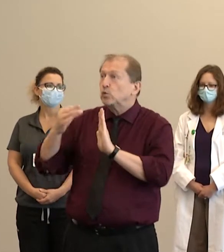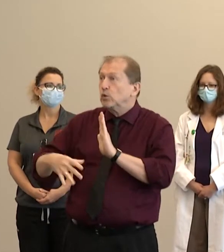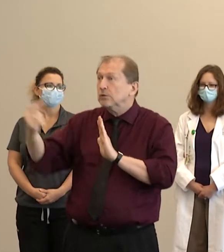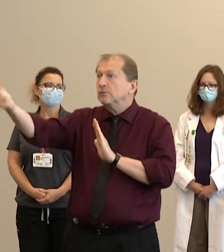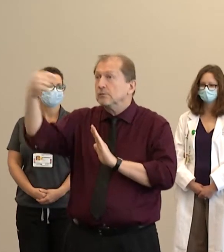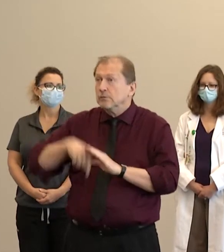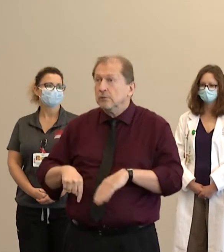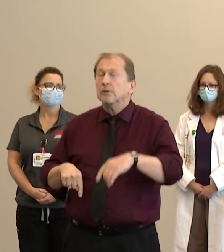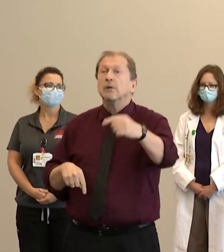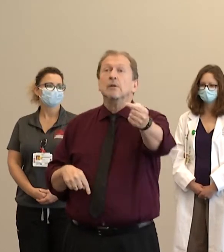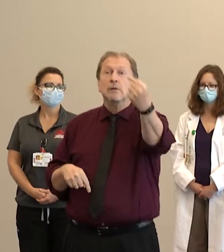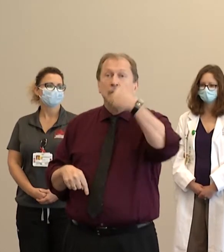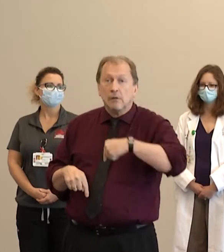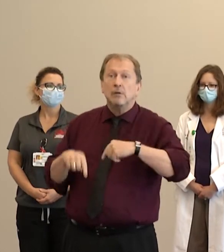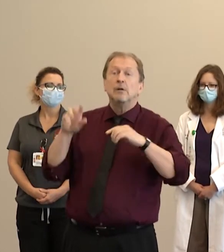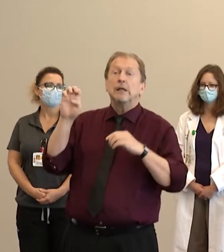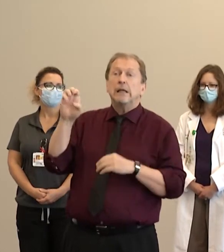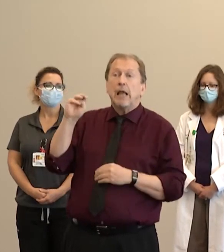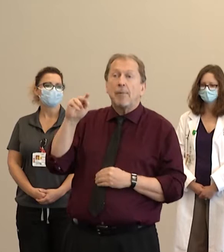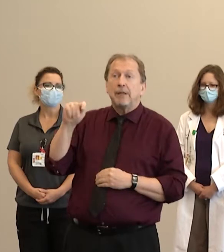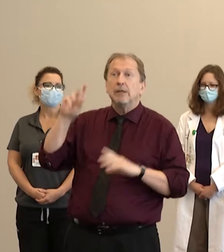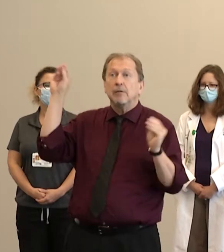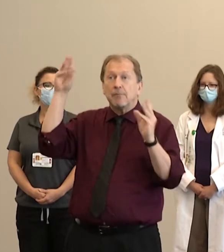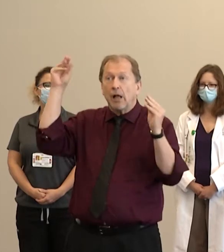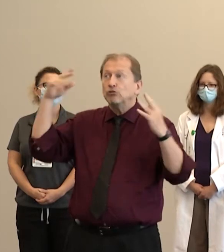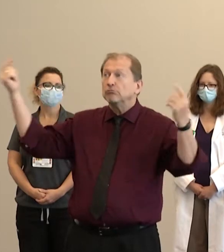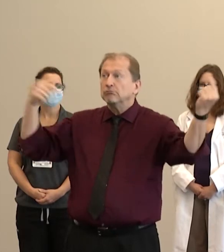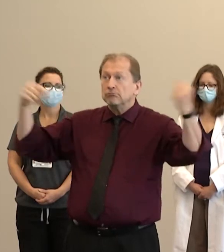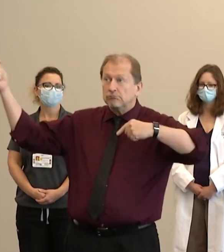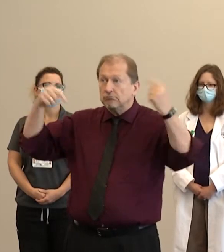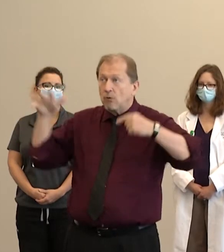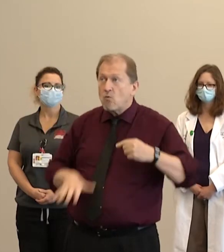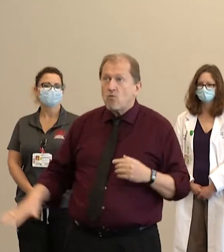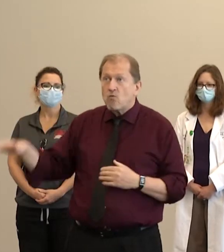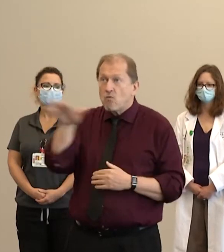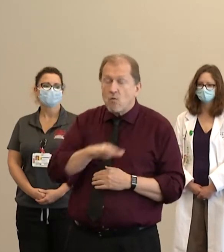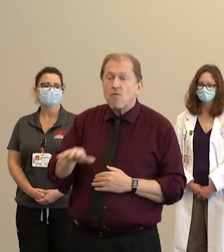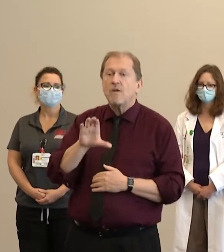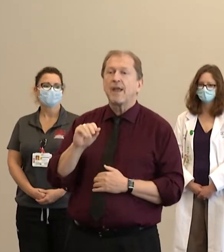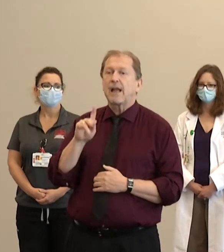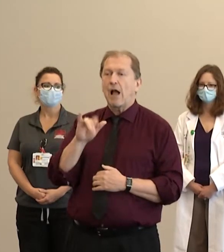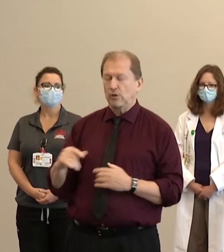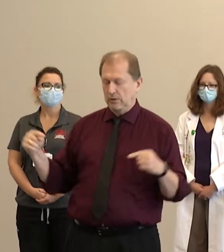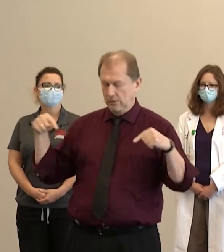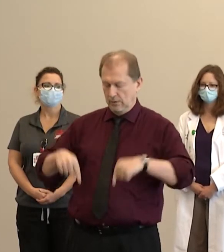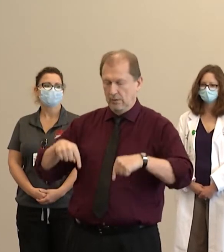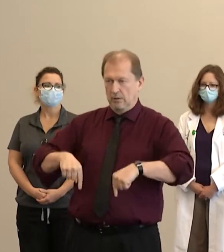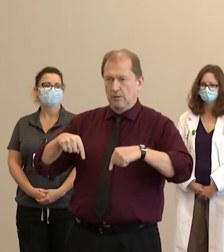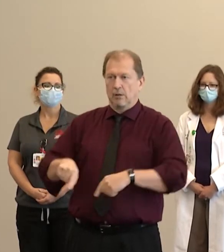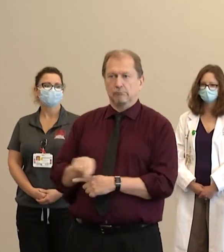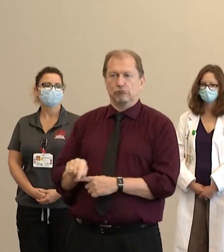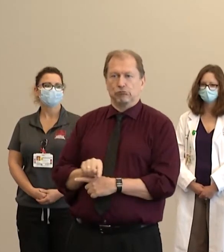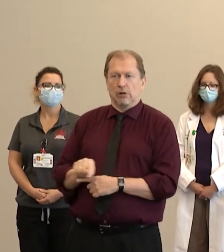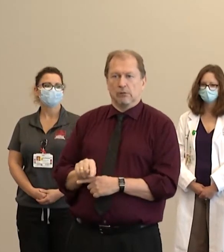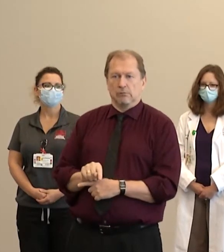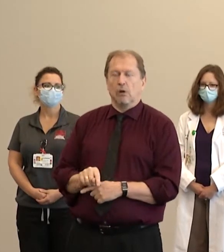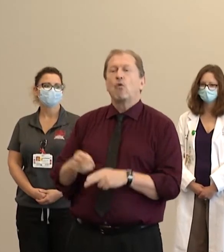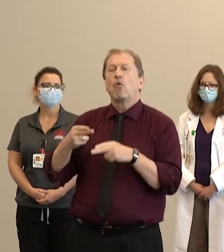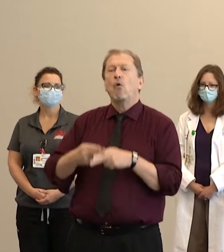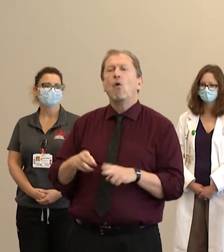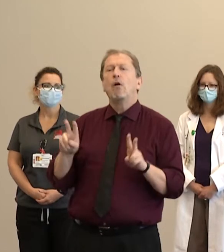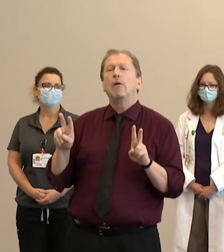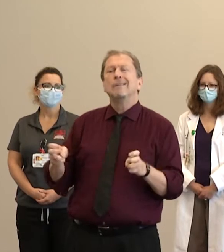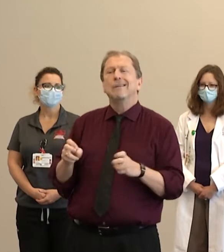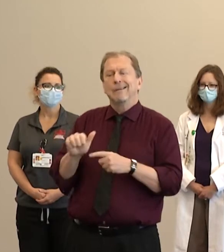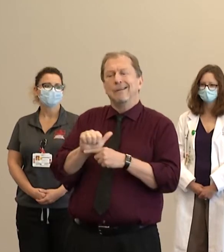as first responders from the city of Chicago and across the county. The simulation lab at Cook County Health